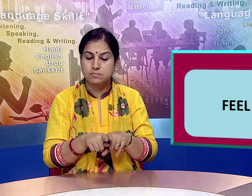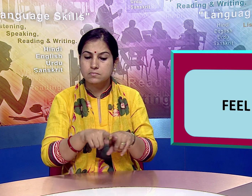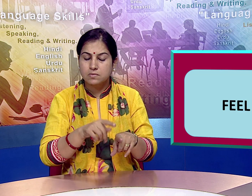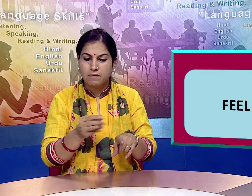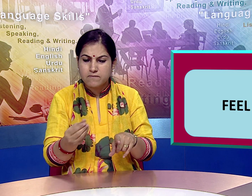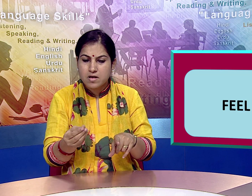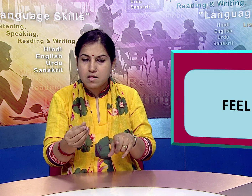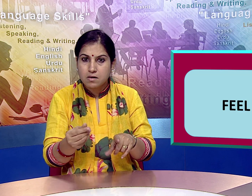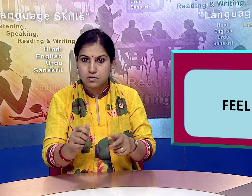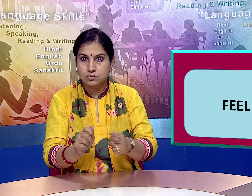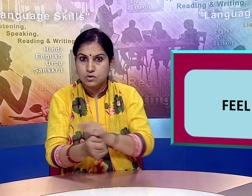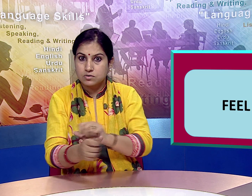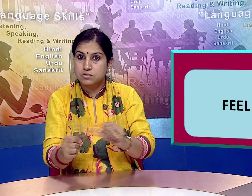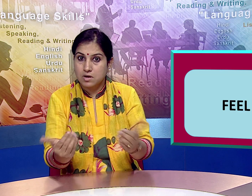change the feel of the fabric